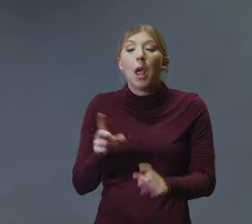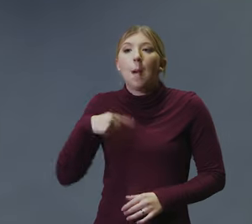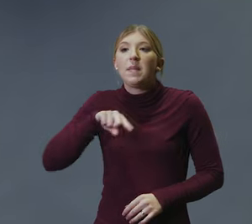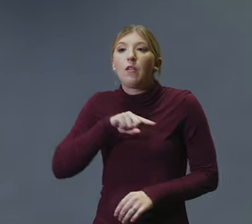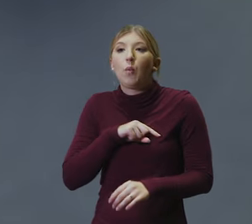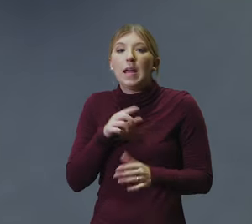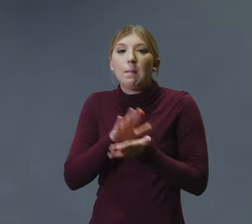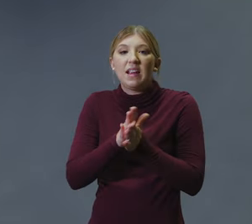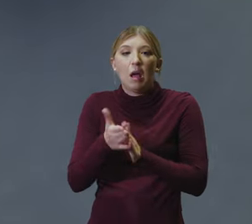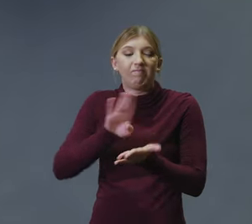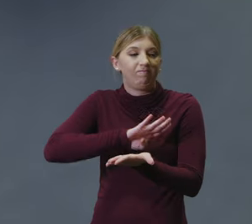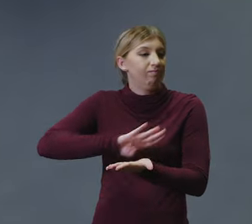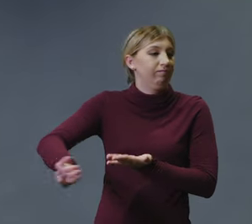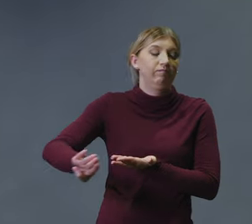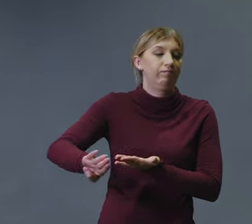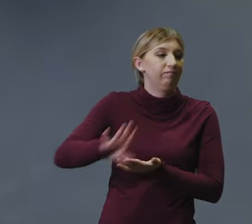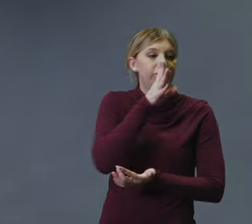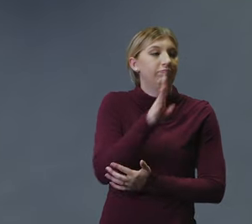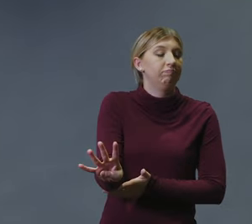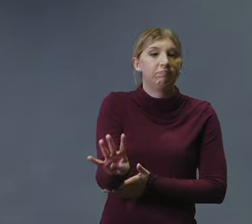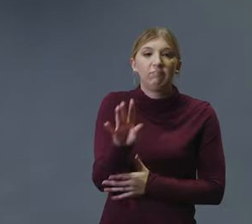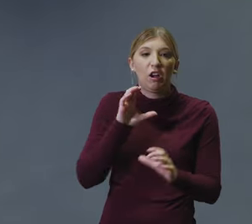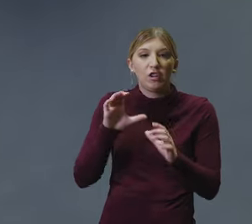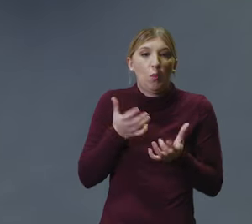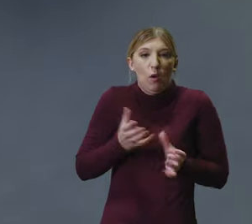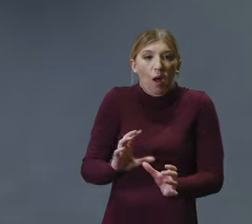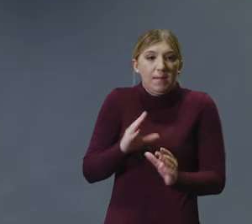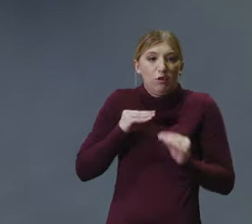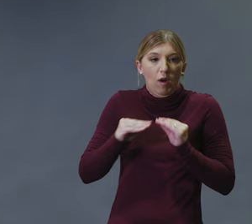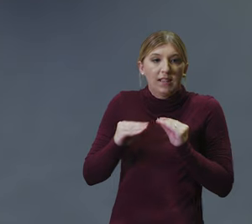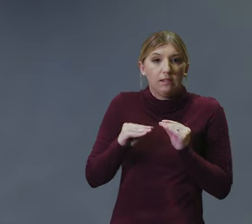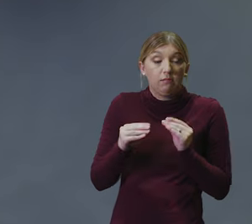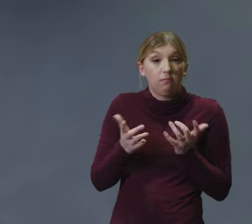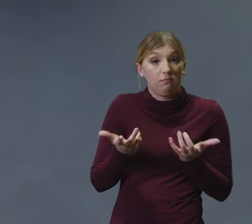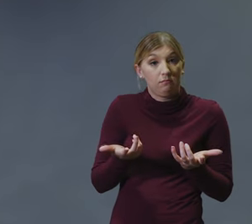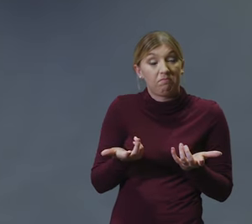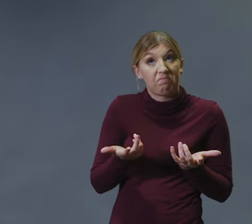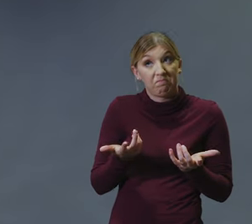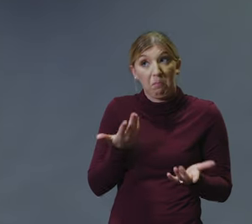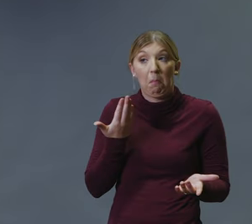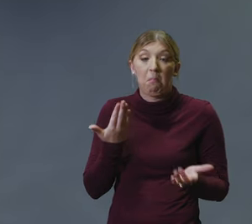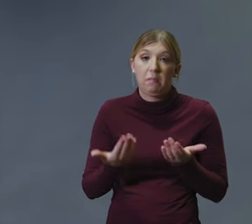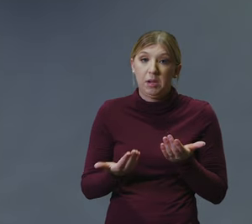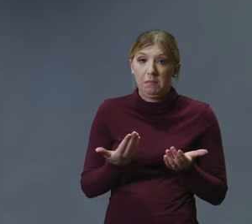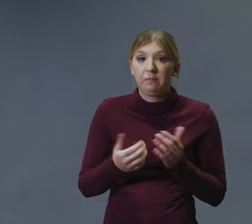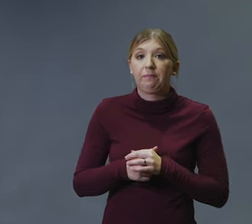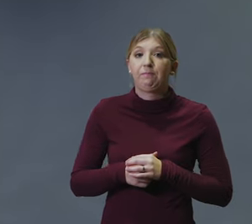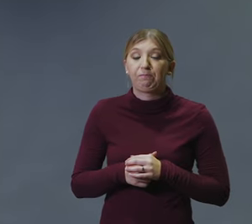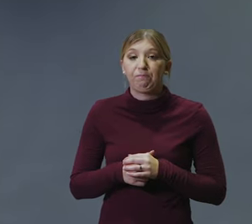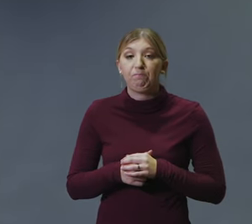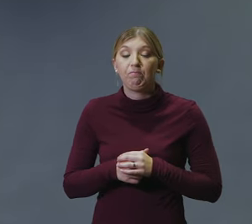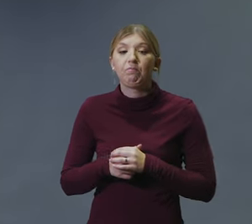grown dismissive to the conversation simply because we just don't want to be corrected? Probably so. You see,